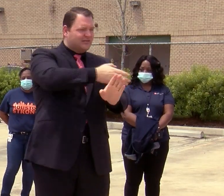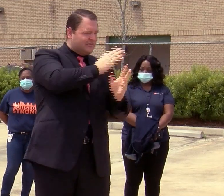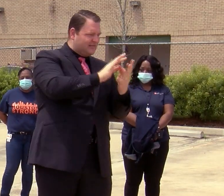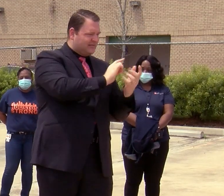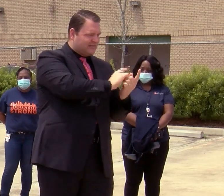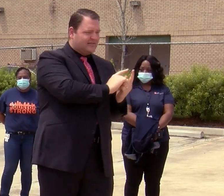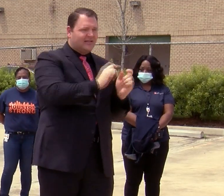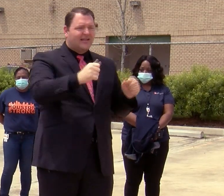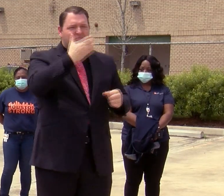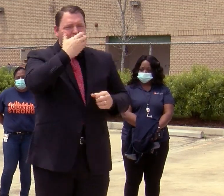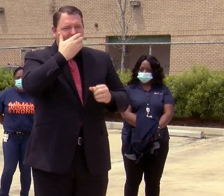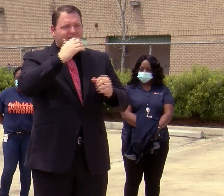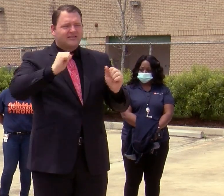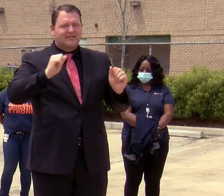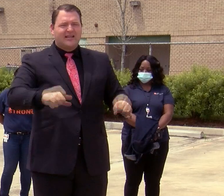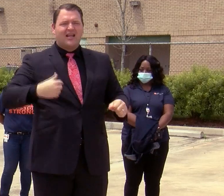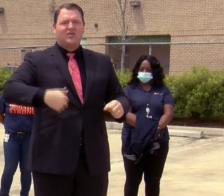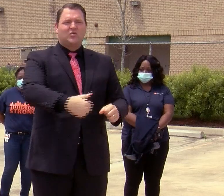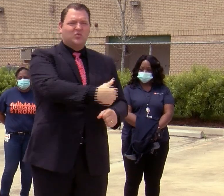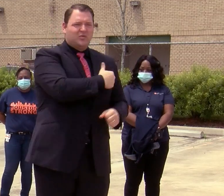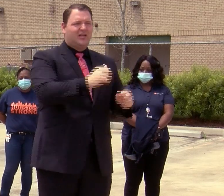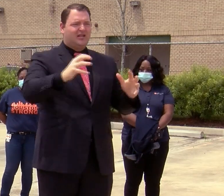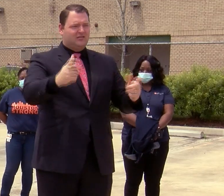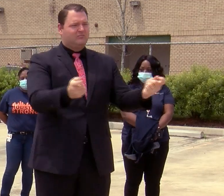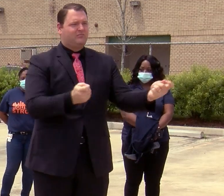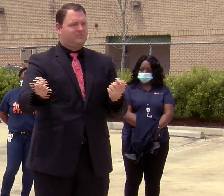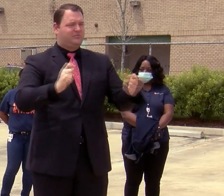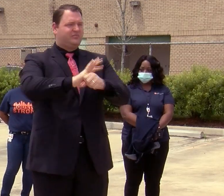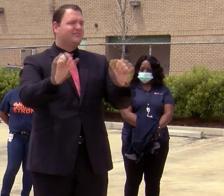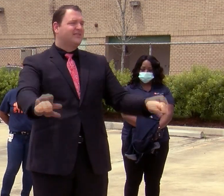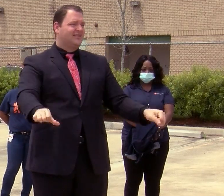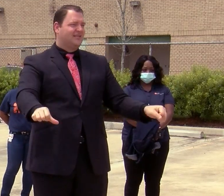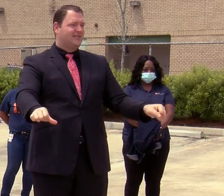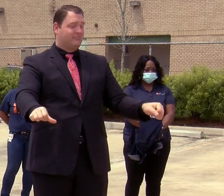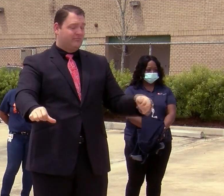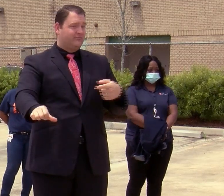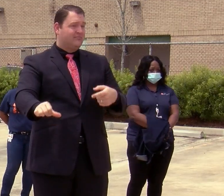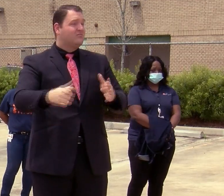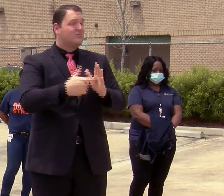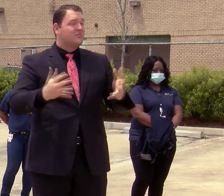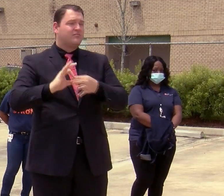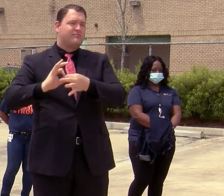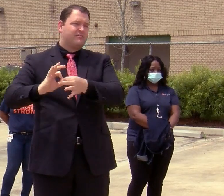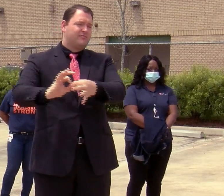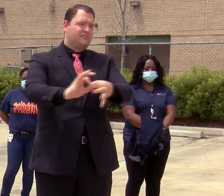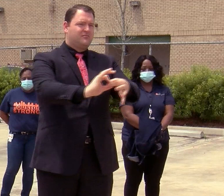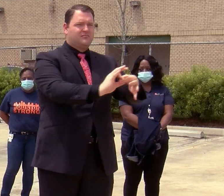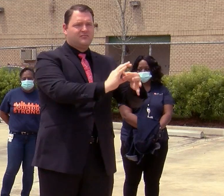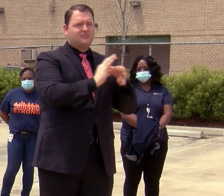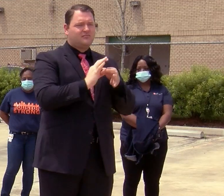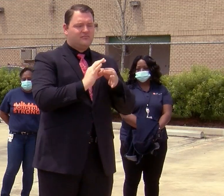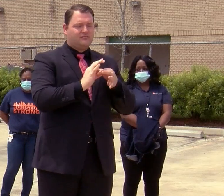can bring this virus under control. But it does require unity, and I'm proud that this